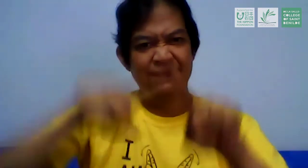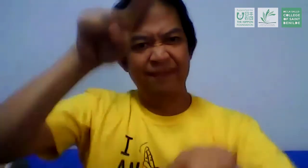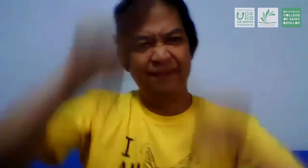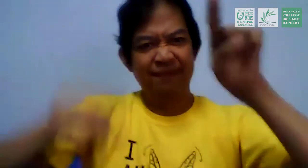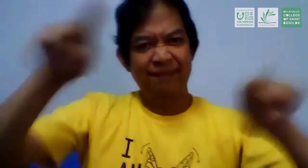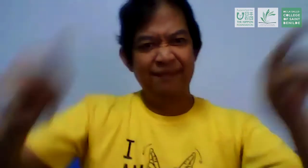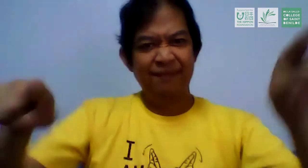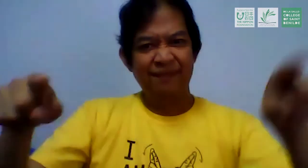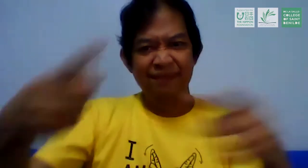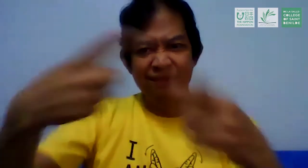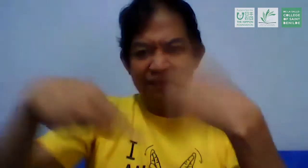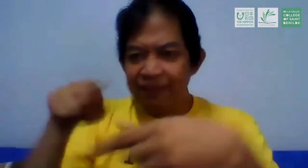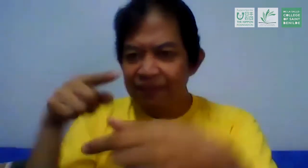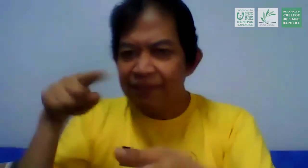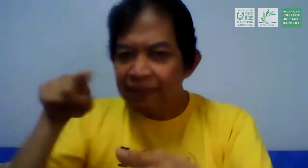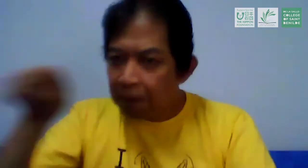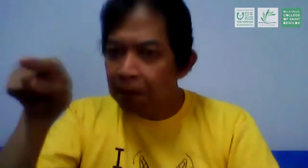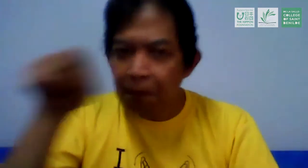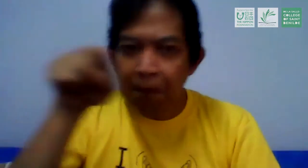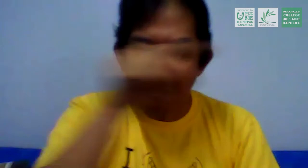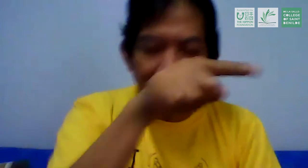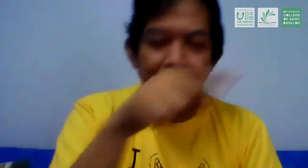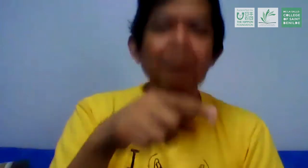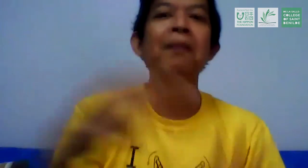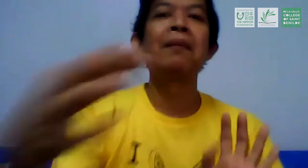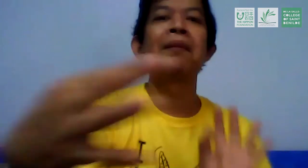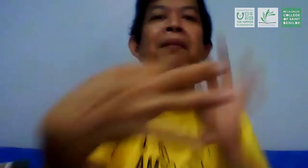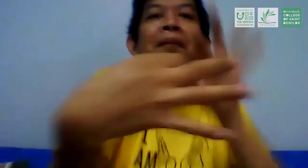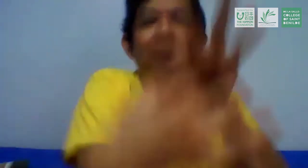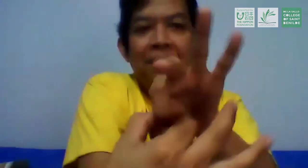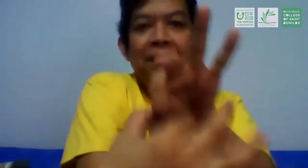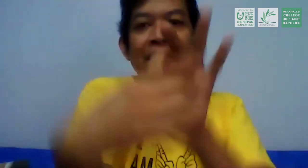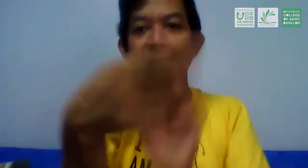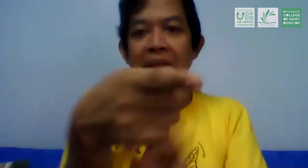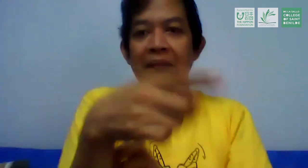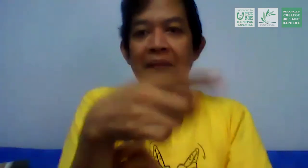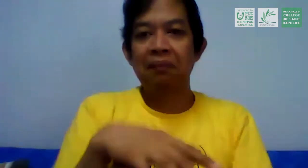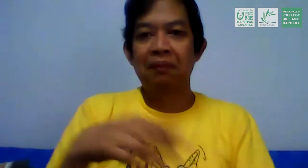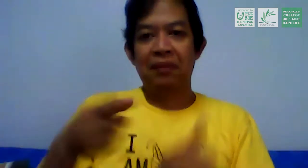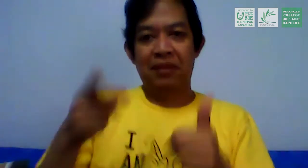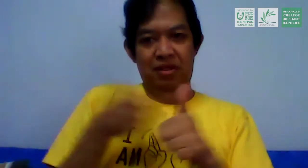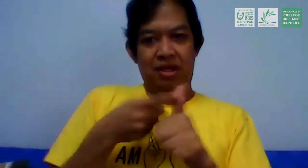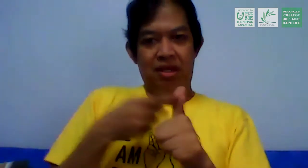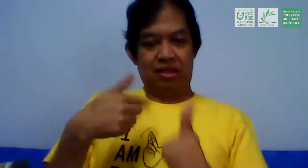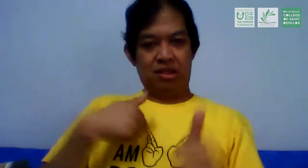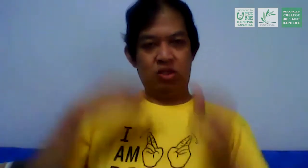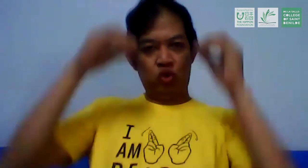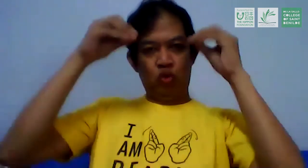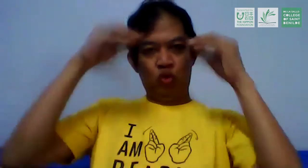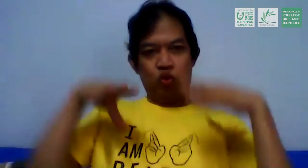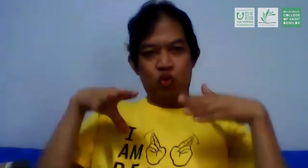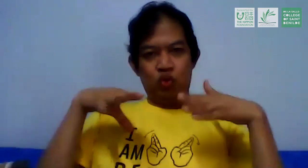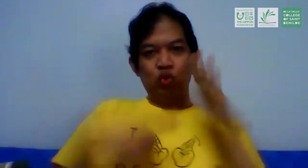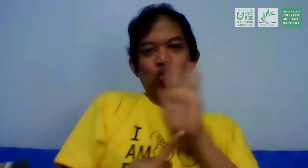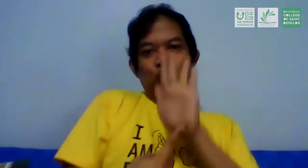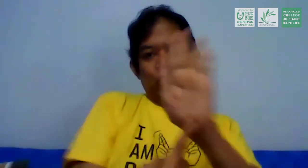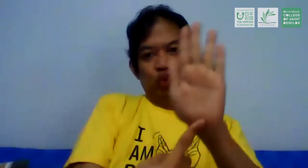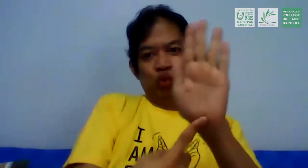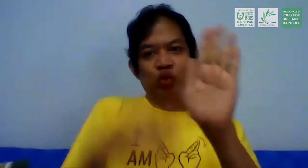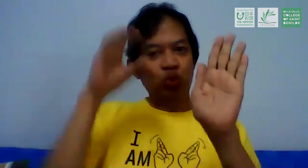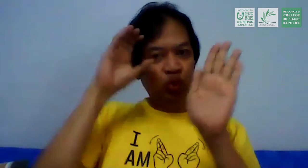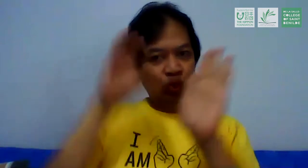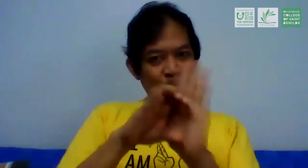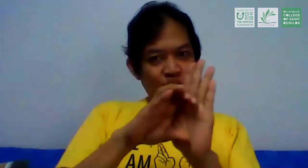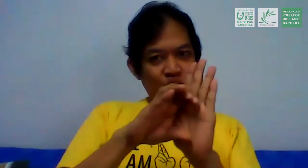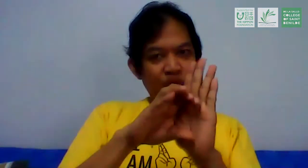if any one of them can sign, because the sign of banana can be into different signs. You have